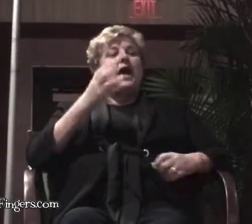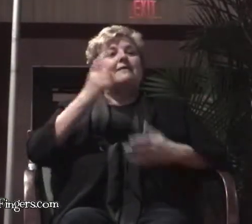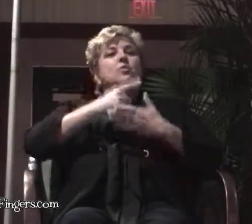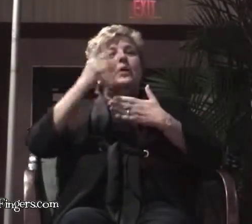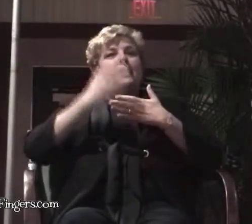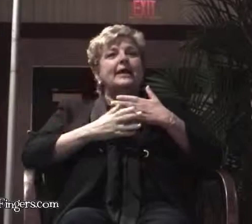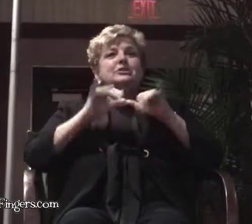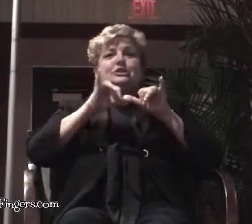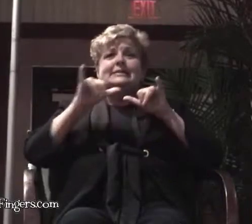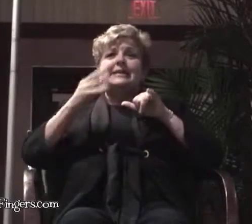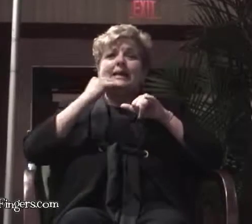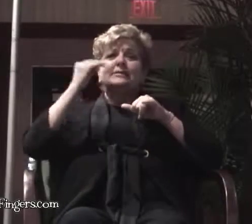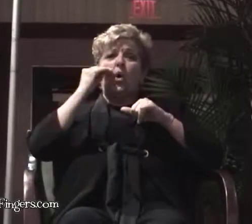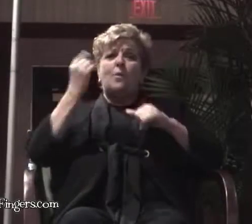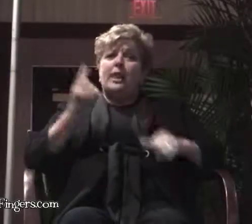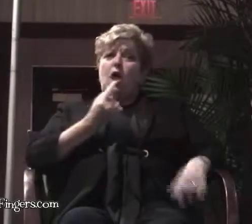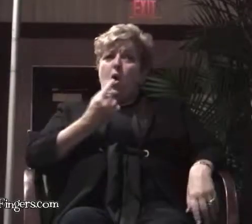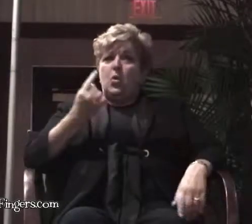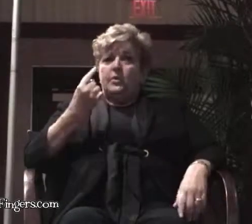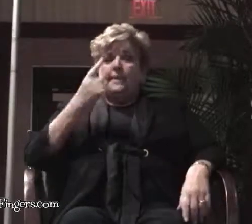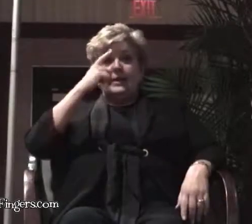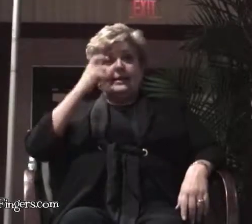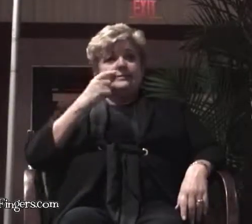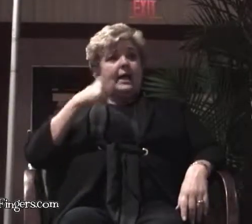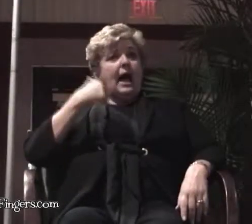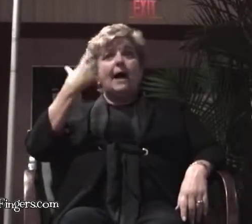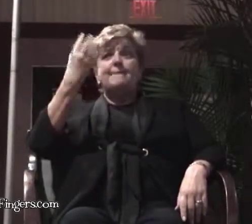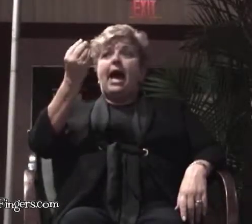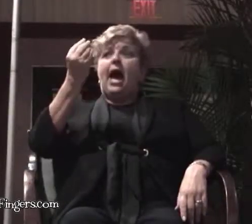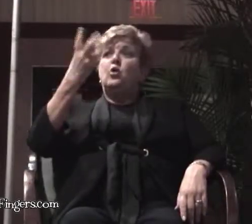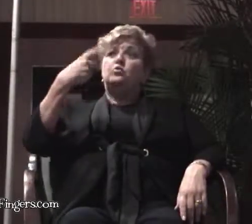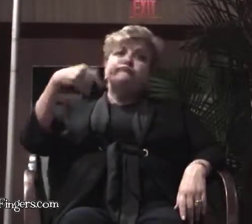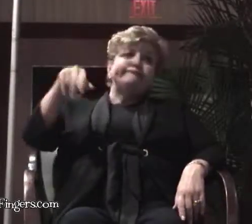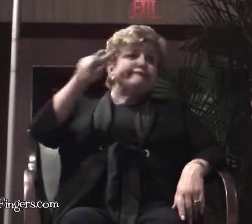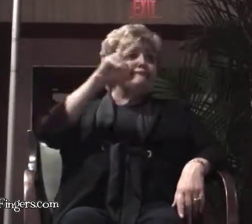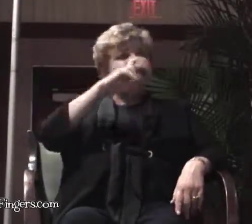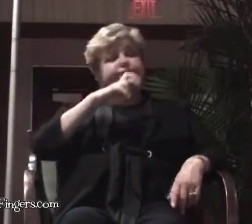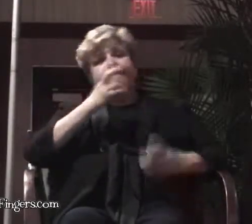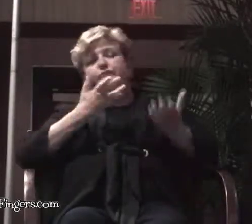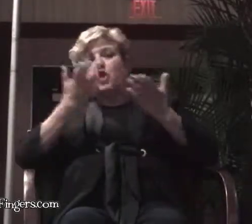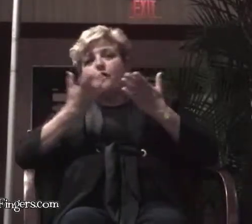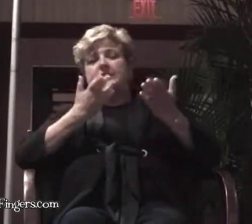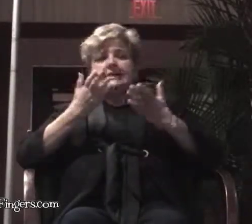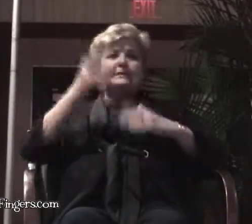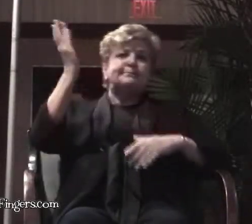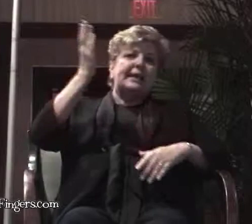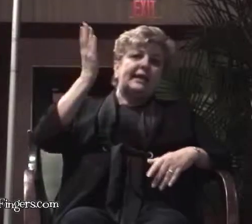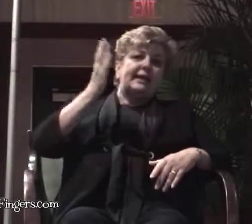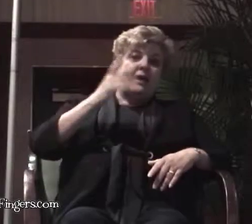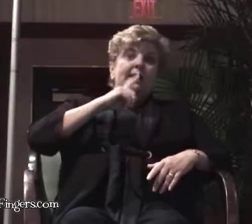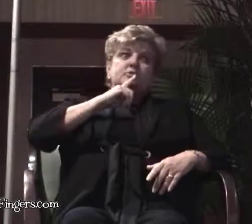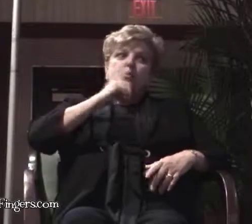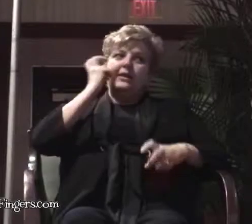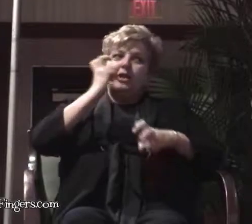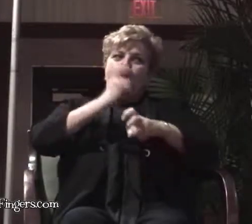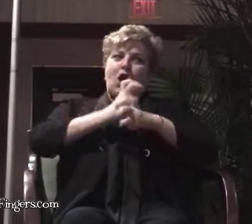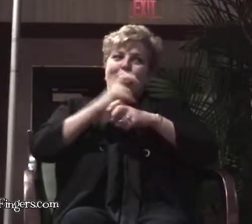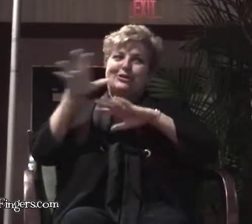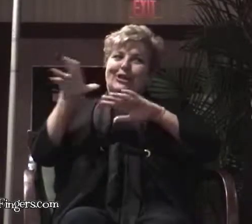alone. Because I'm out here being of service. And I want you to know it's real hard to leave the calories for you.